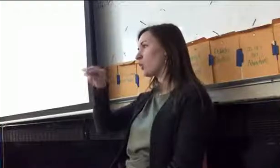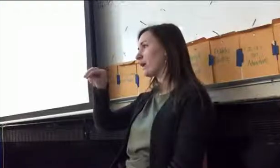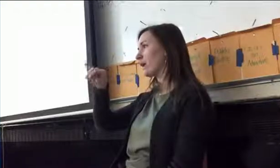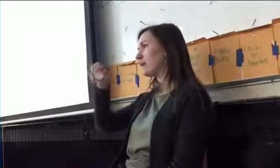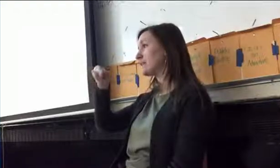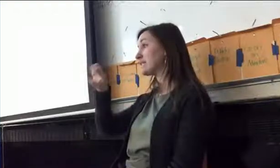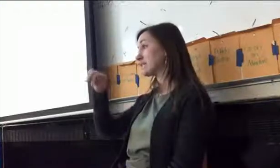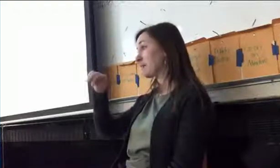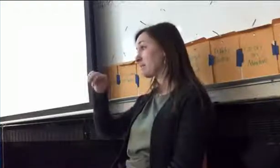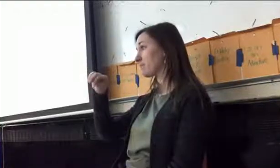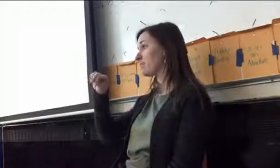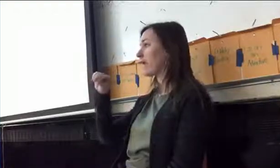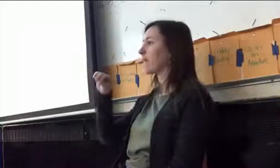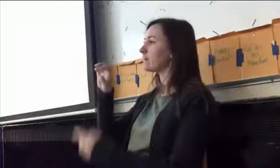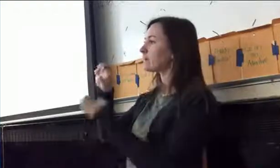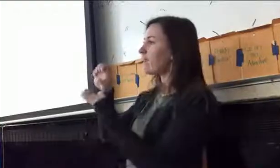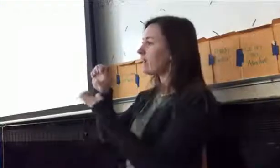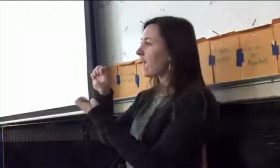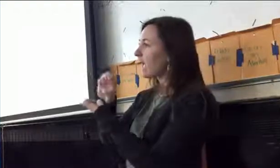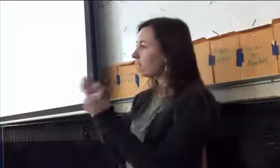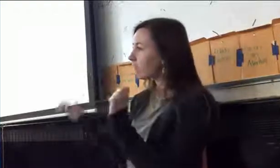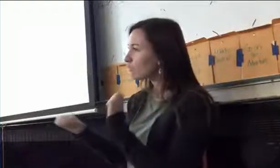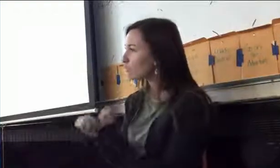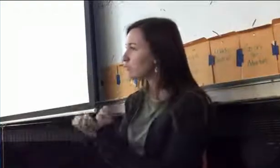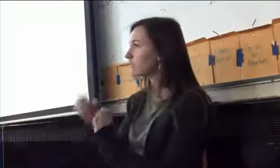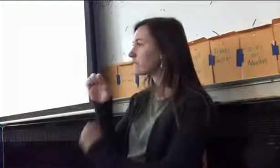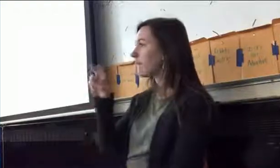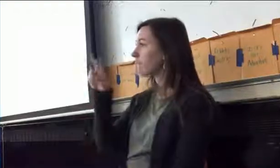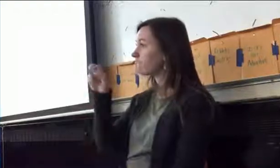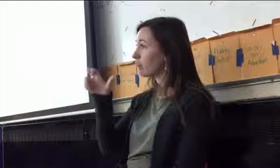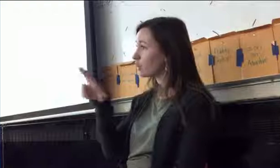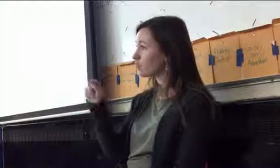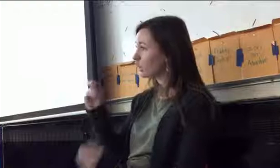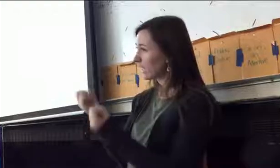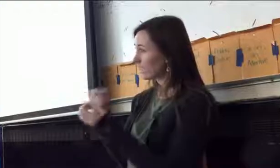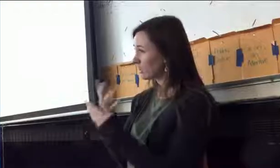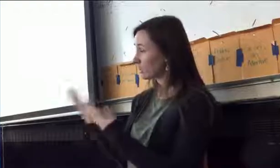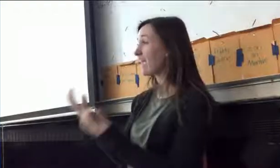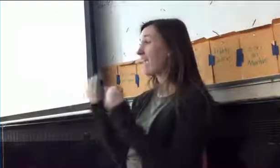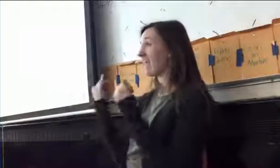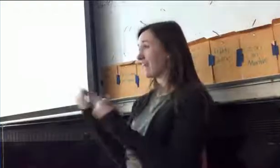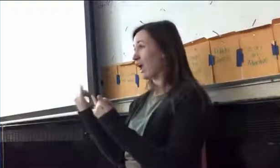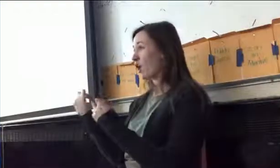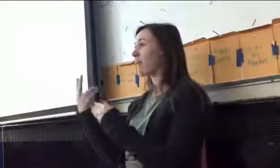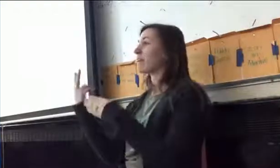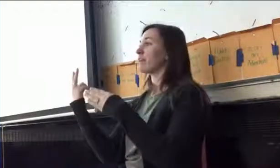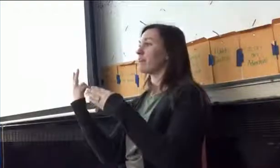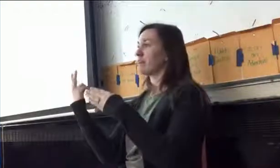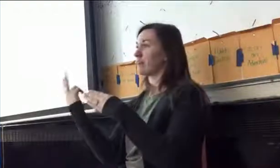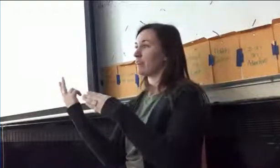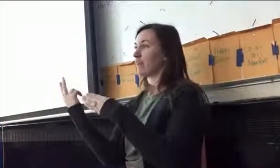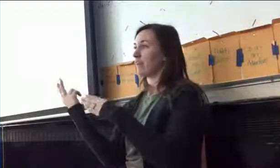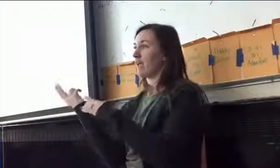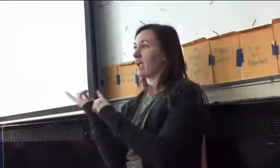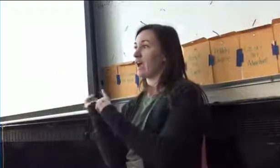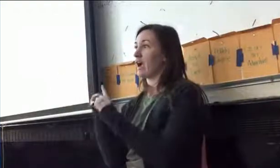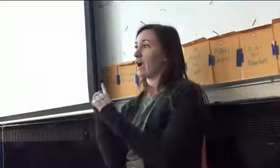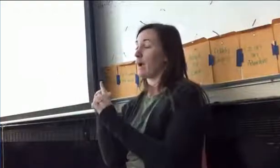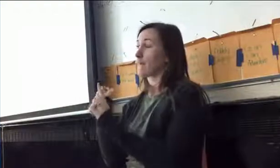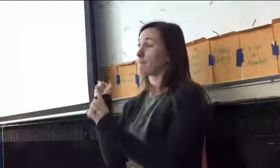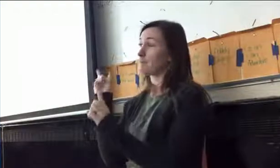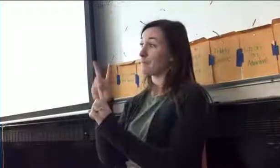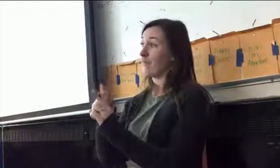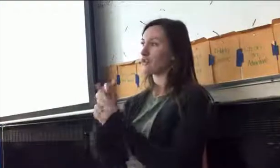advancement, things like that, and they're not going to use it for racism. So let me explain. Every one of you when you are born